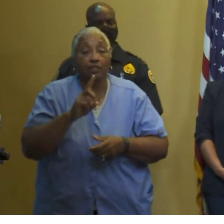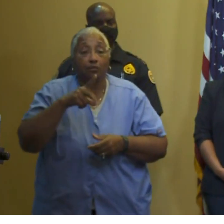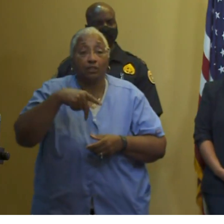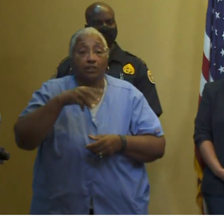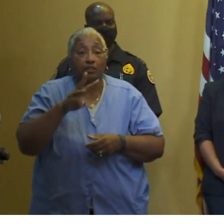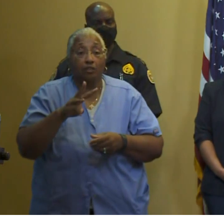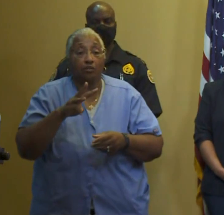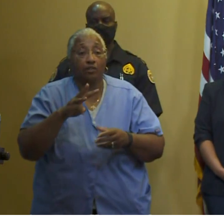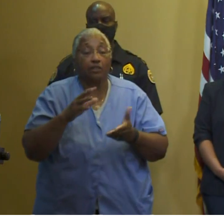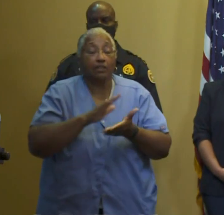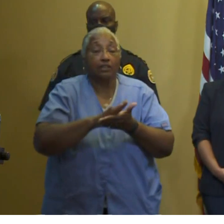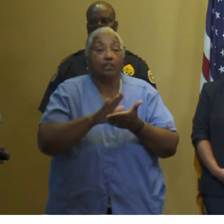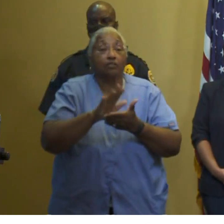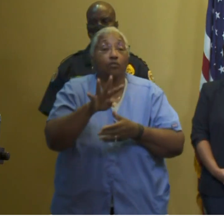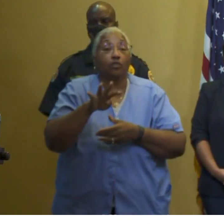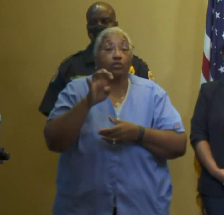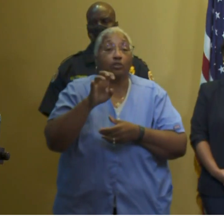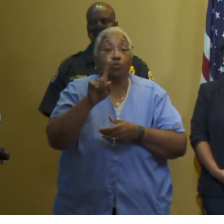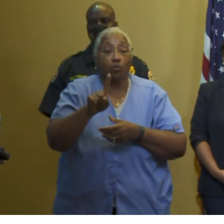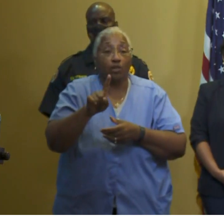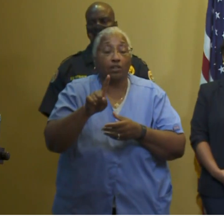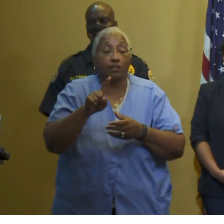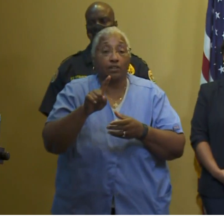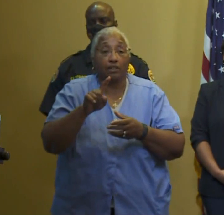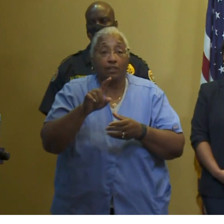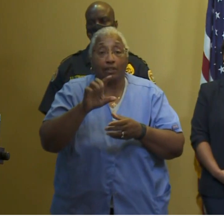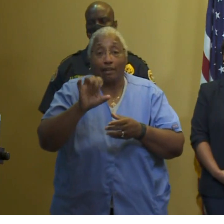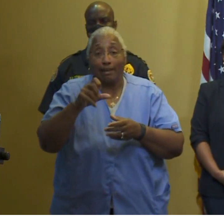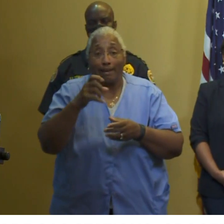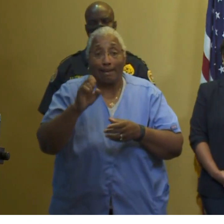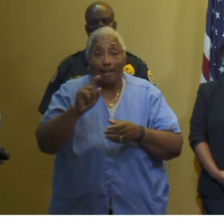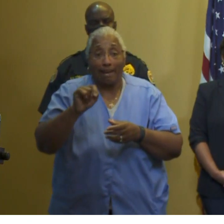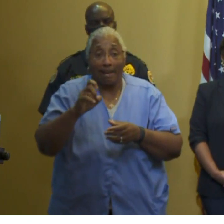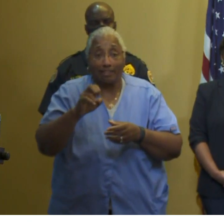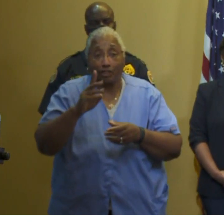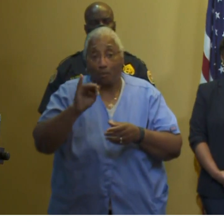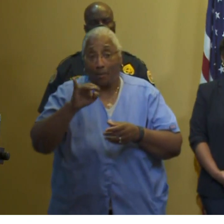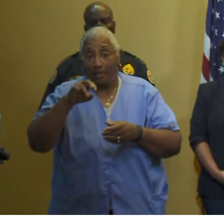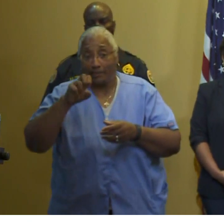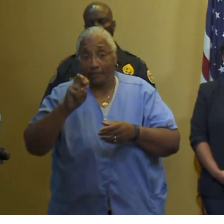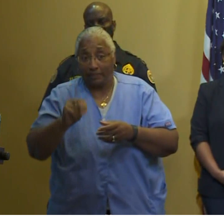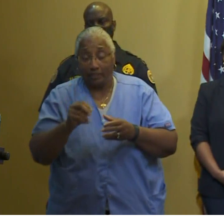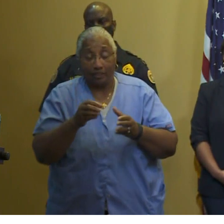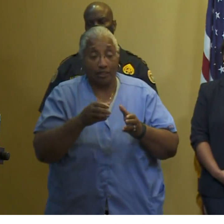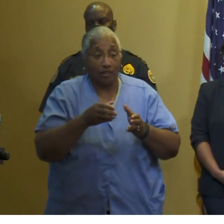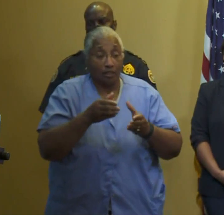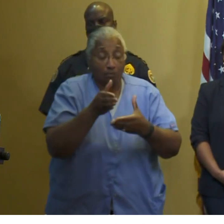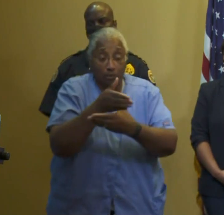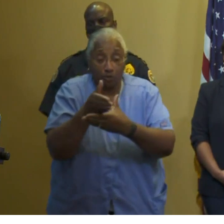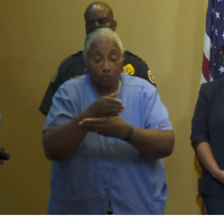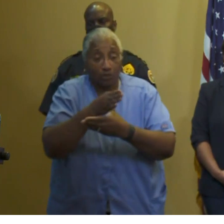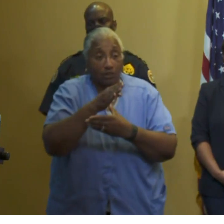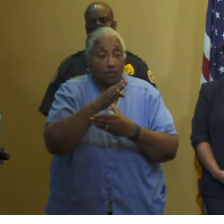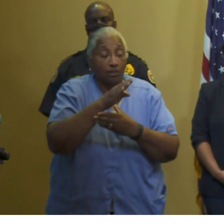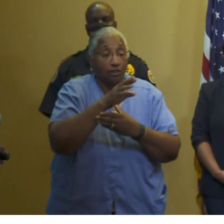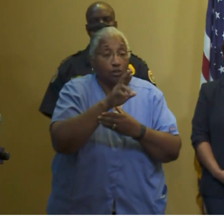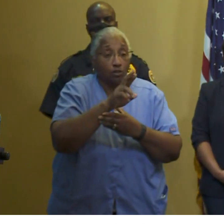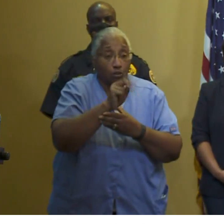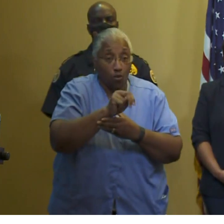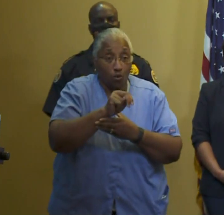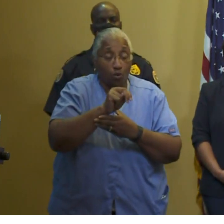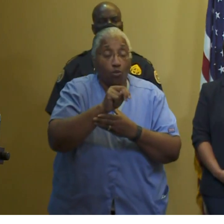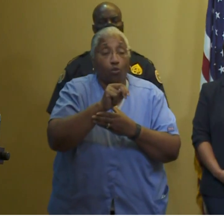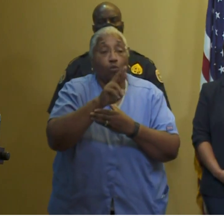cleaned 401 catch basins. Crews were focused yesterday on Esplanade between North Durbany and Rocheblave and Opelousas between Elmira